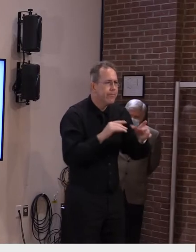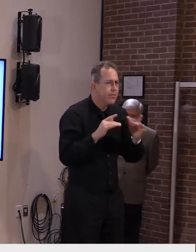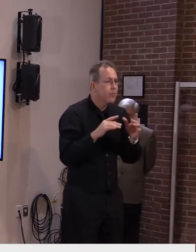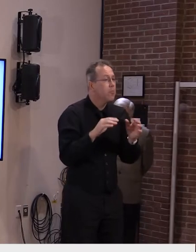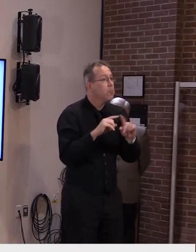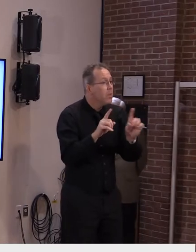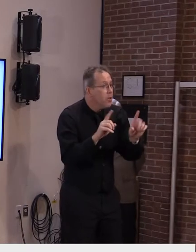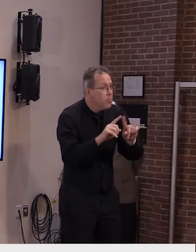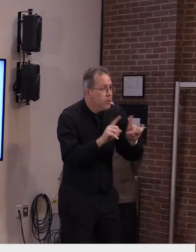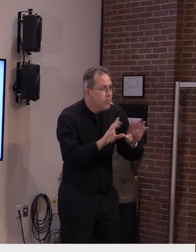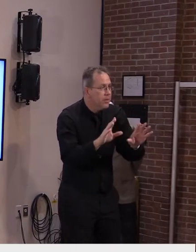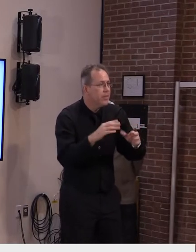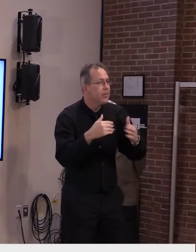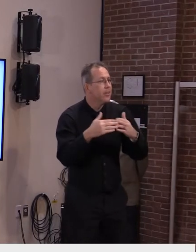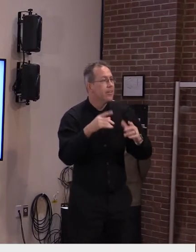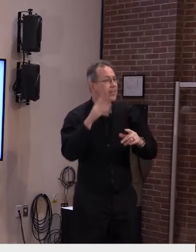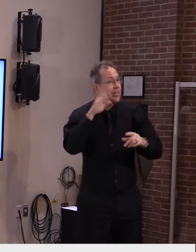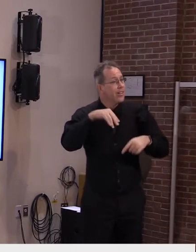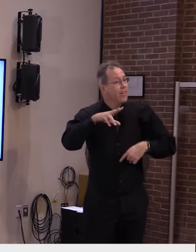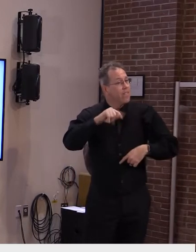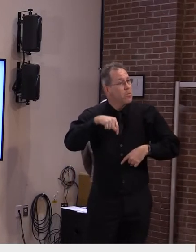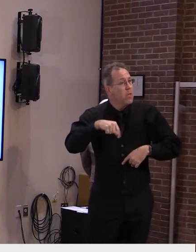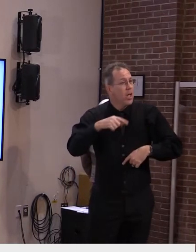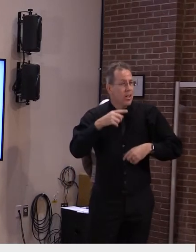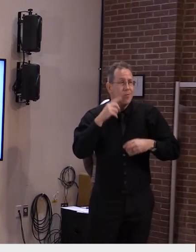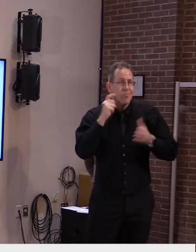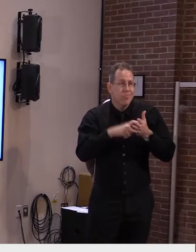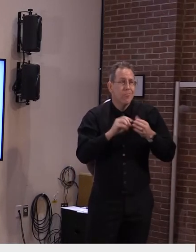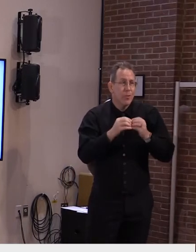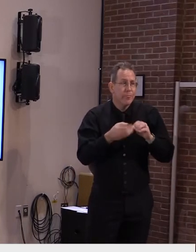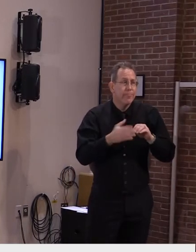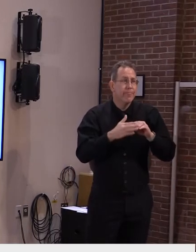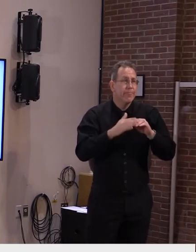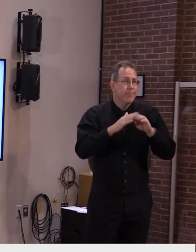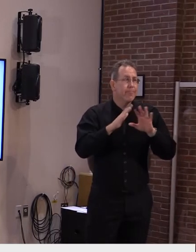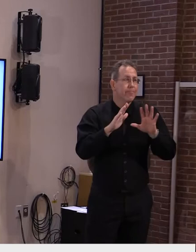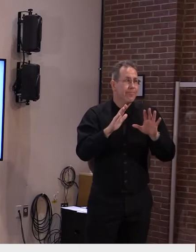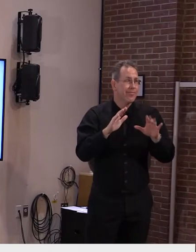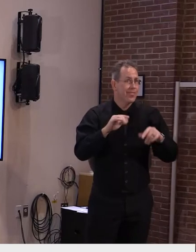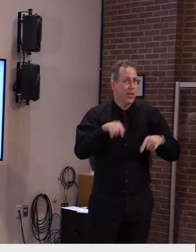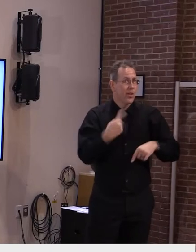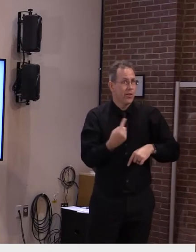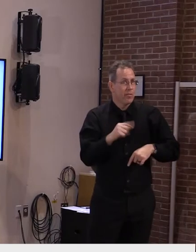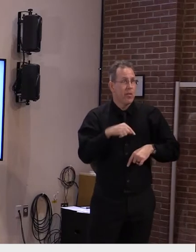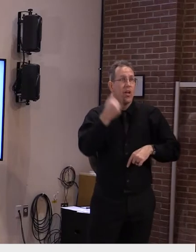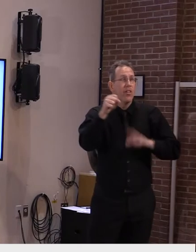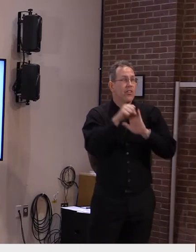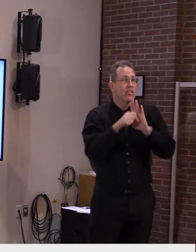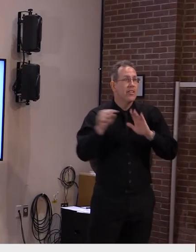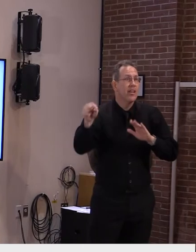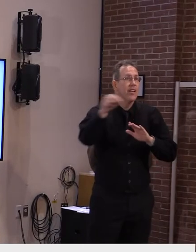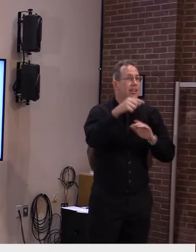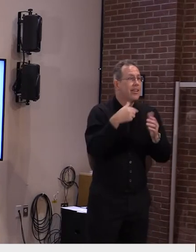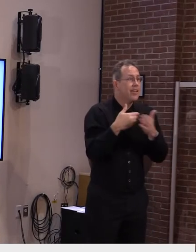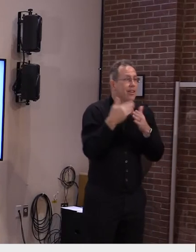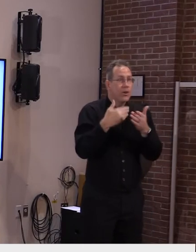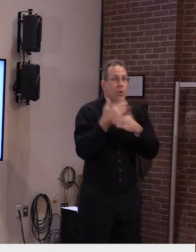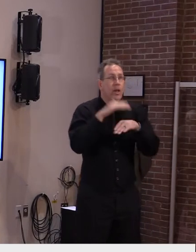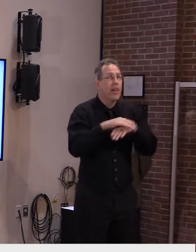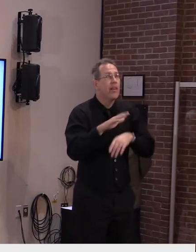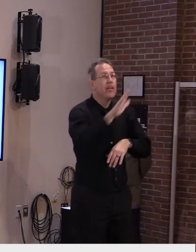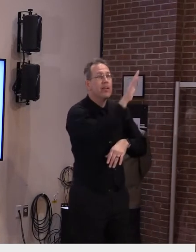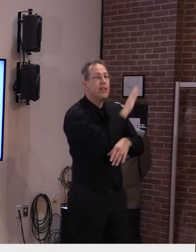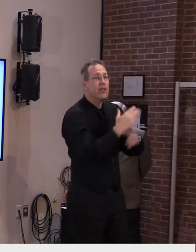slides, it's not sparing anyone in New England at this point in time. So the region is experiencing that